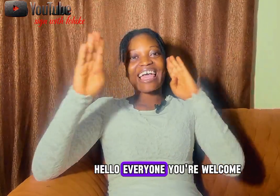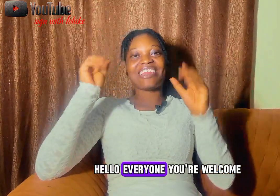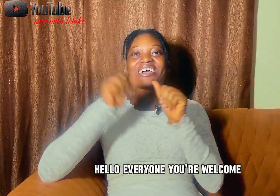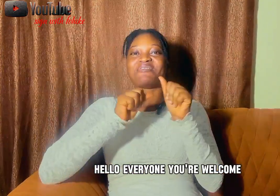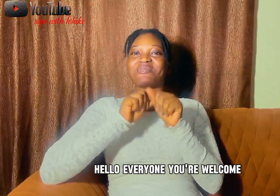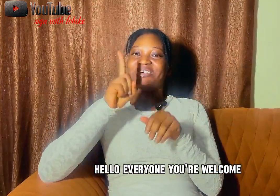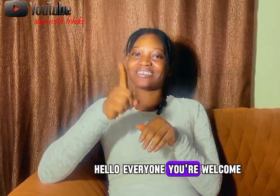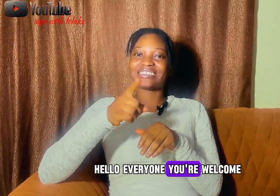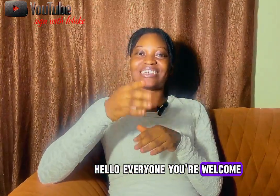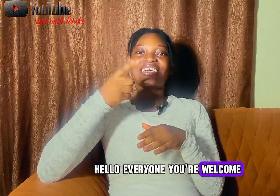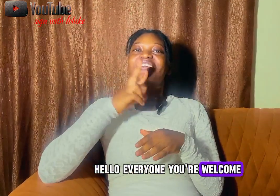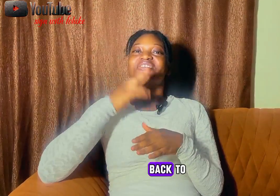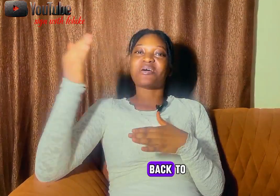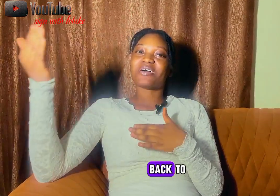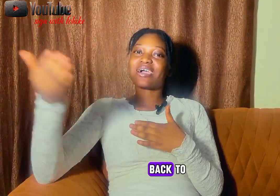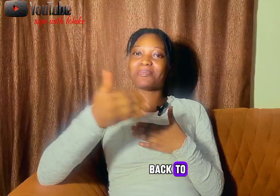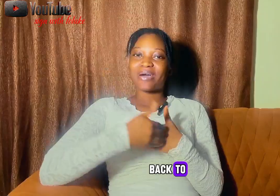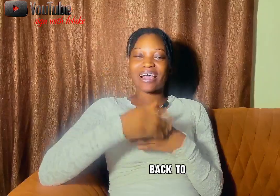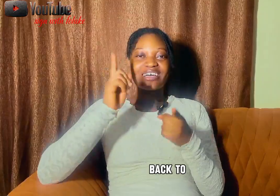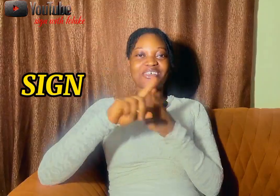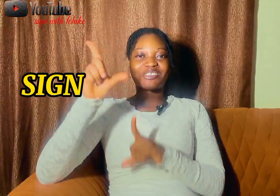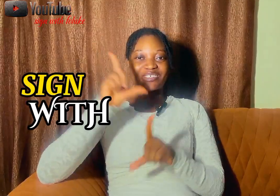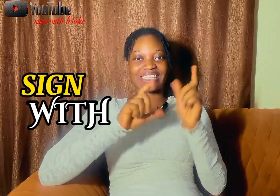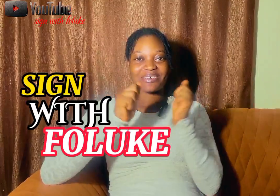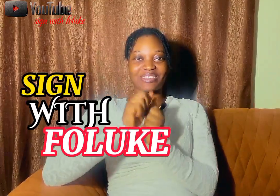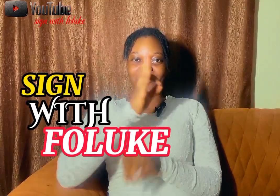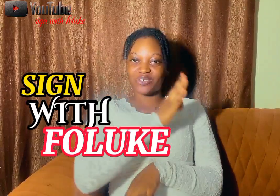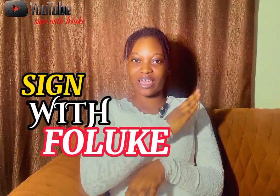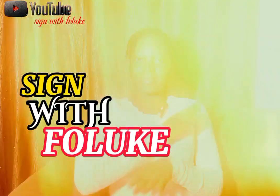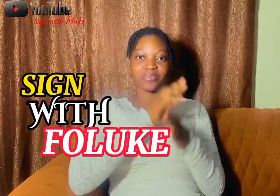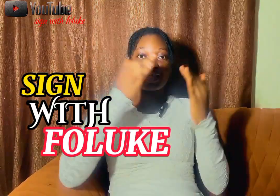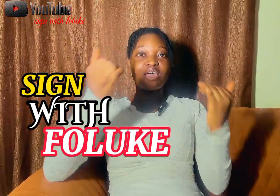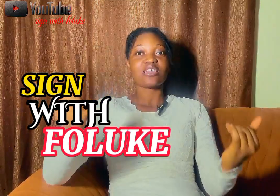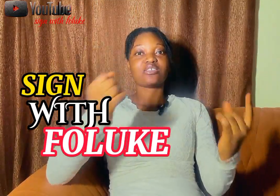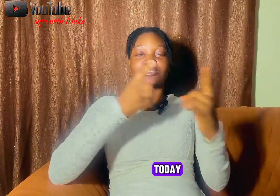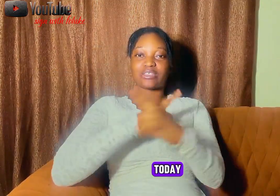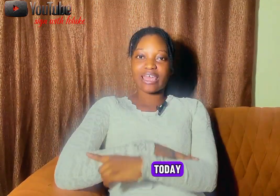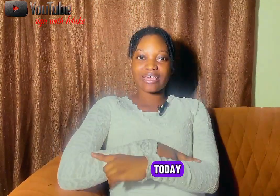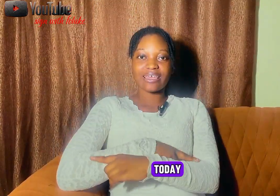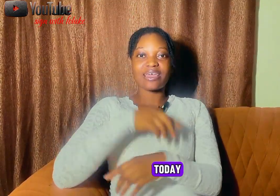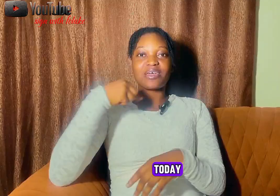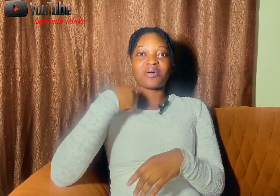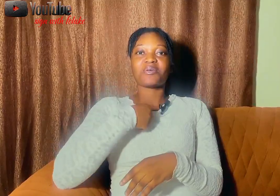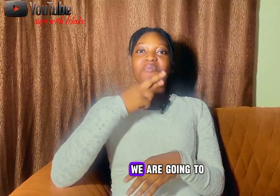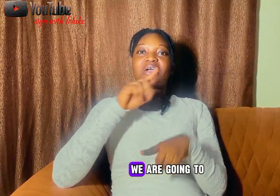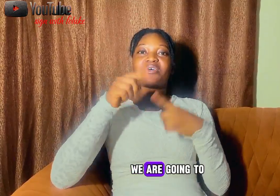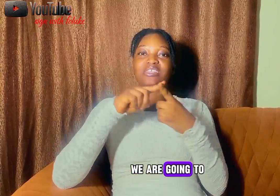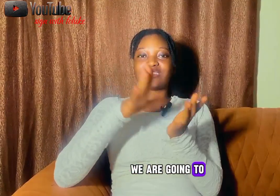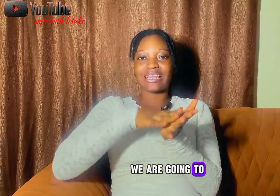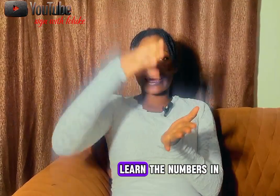Hello everyone, you are welcome back to Sign with Foluke. Today we are going to